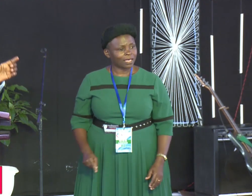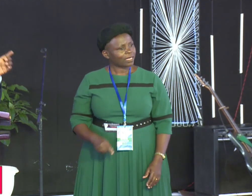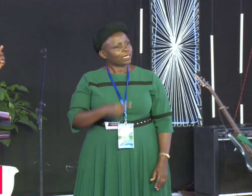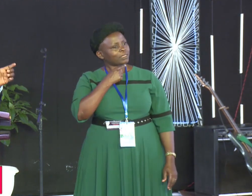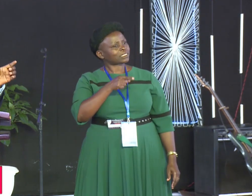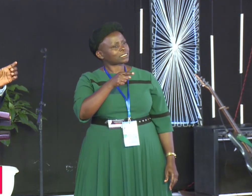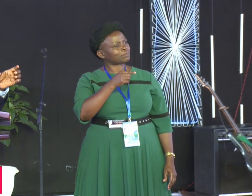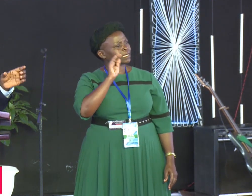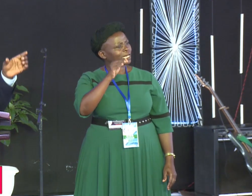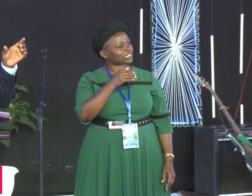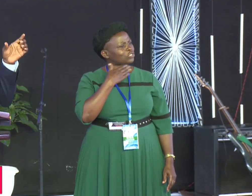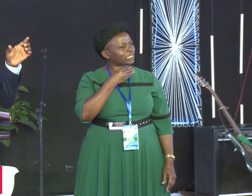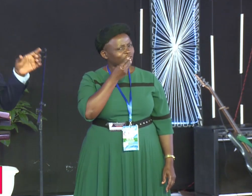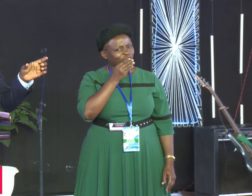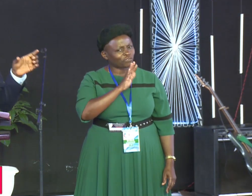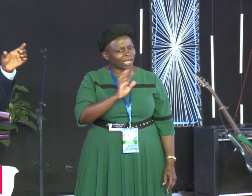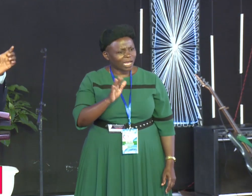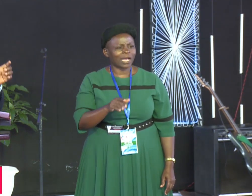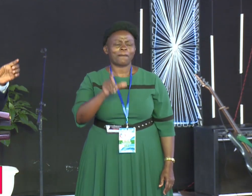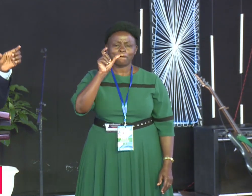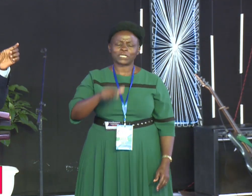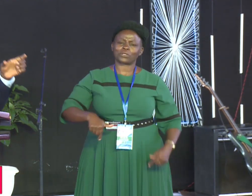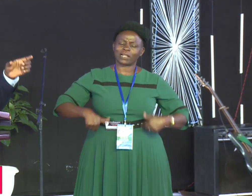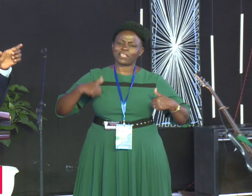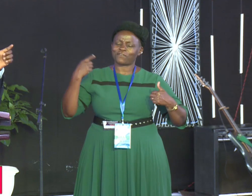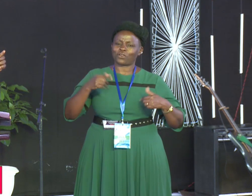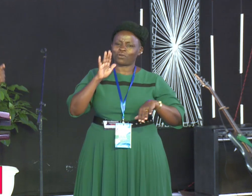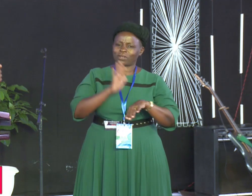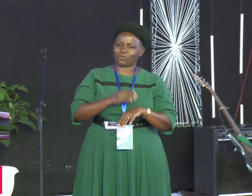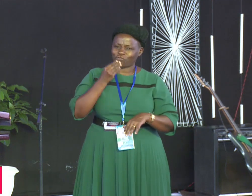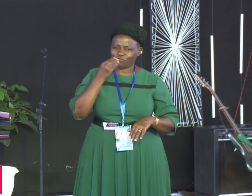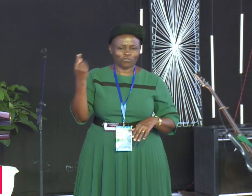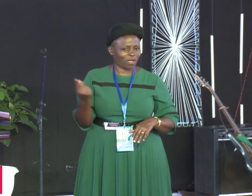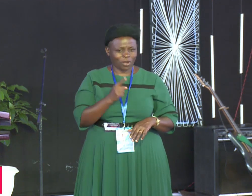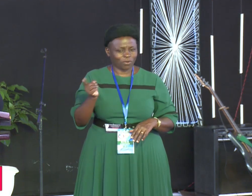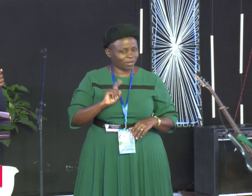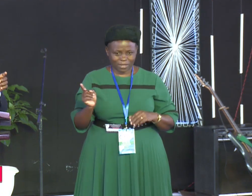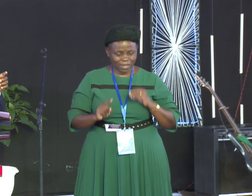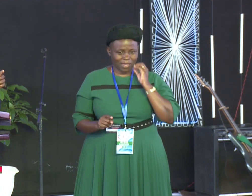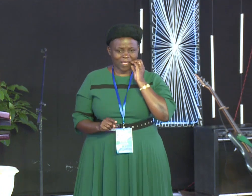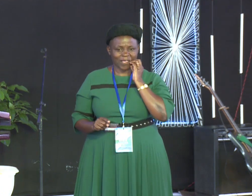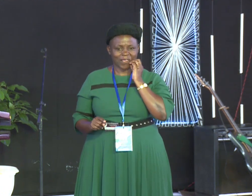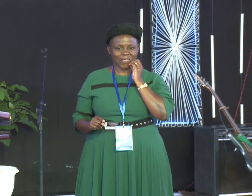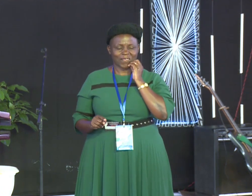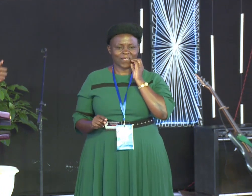I've not said you don't need food. I've said you don't live by only food.